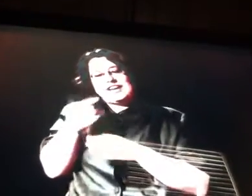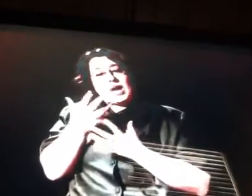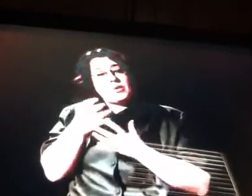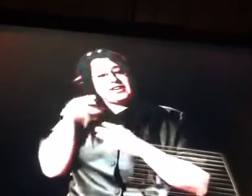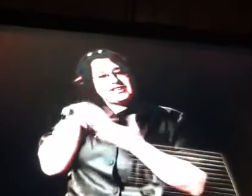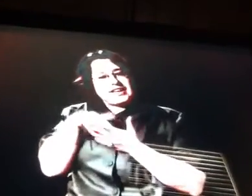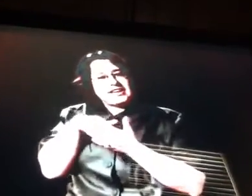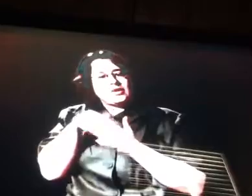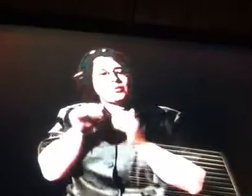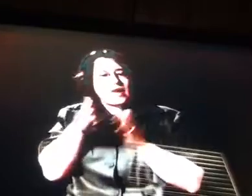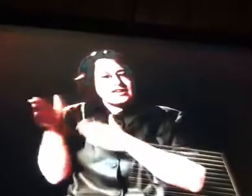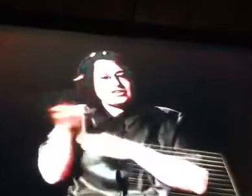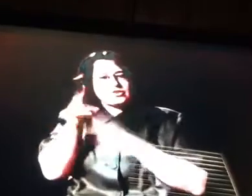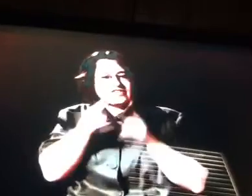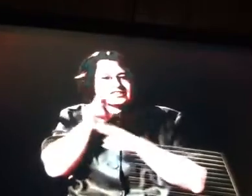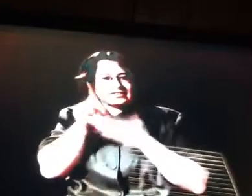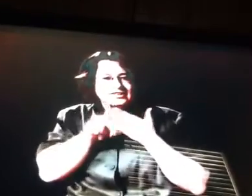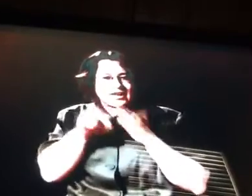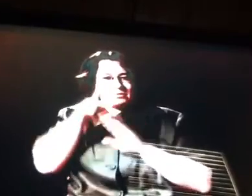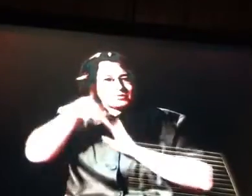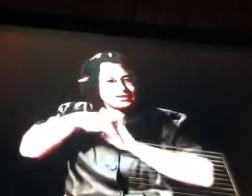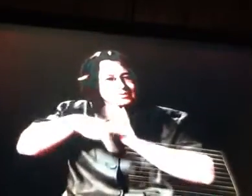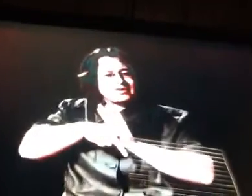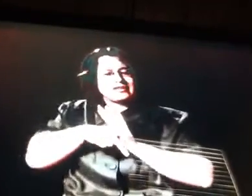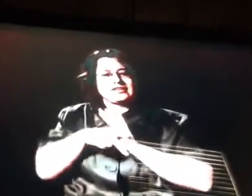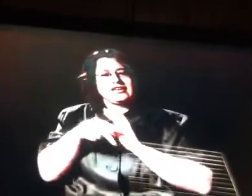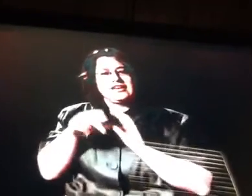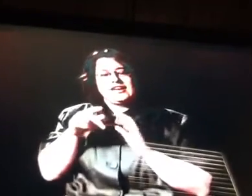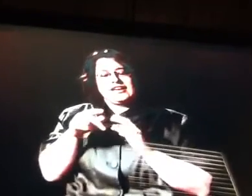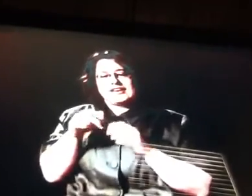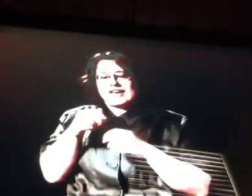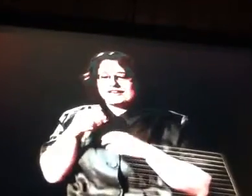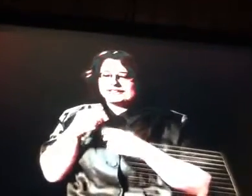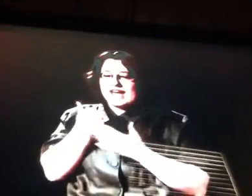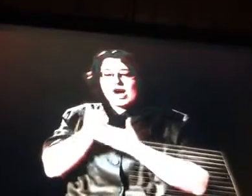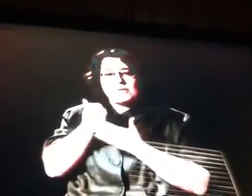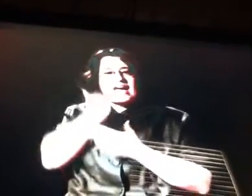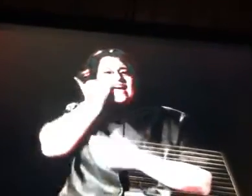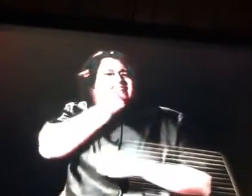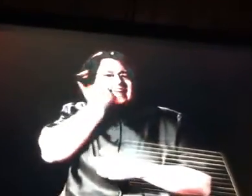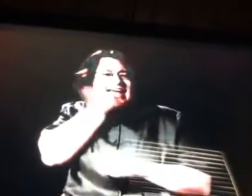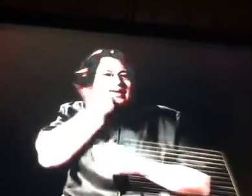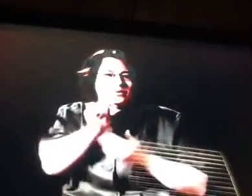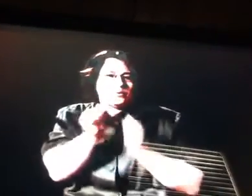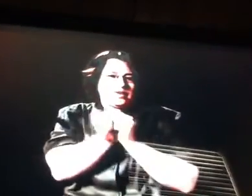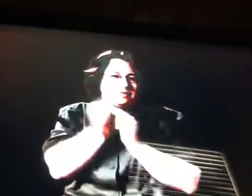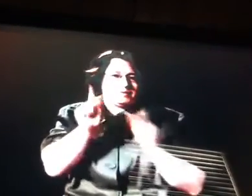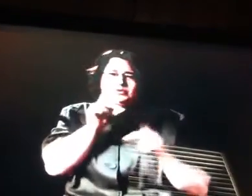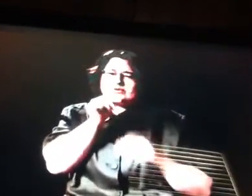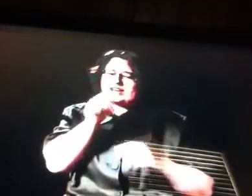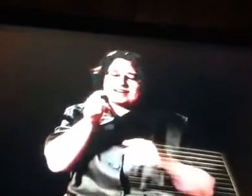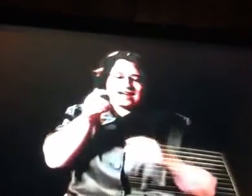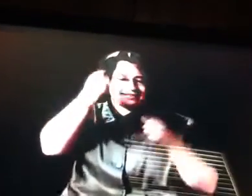In my education degree in this field, we would study the way that people would use principles and